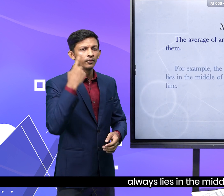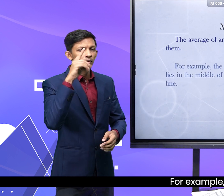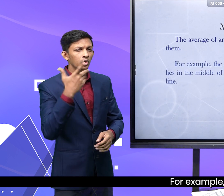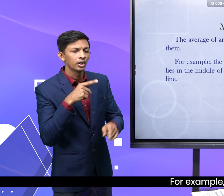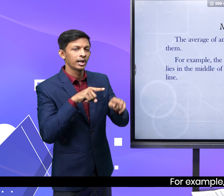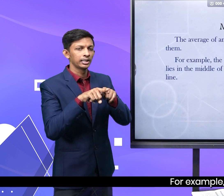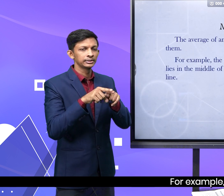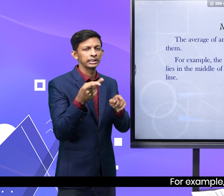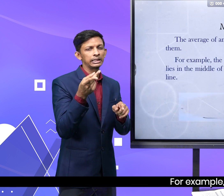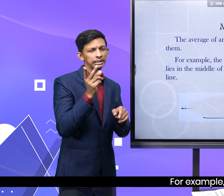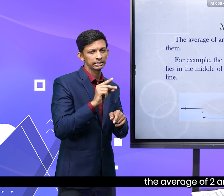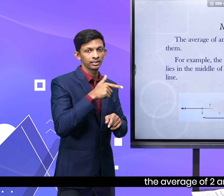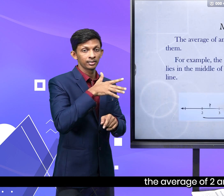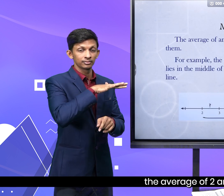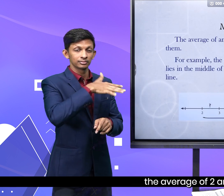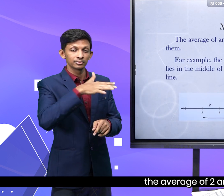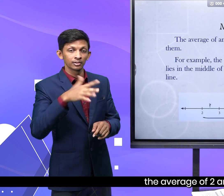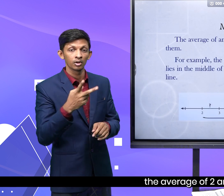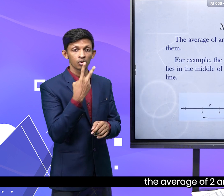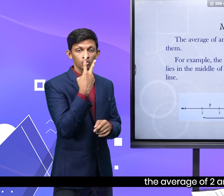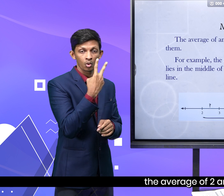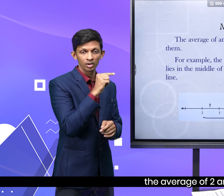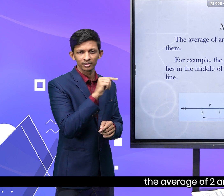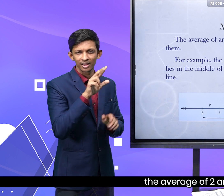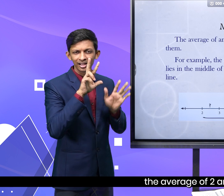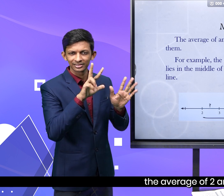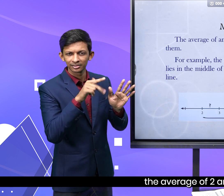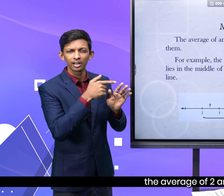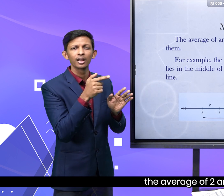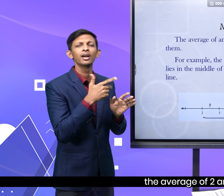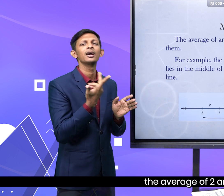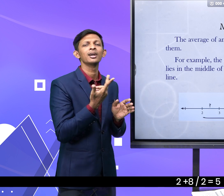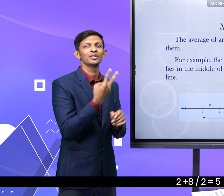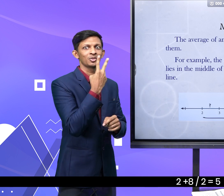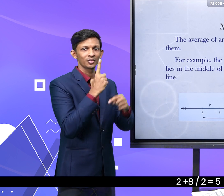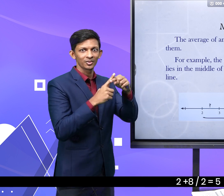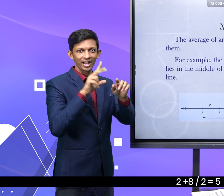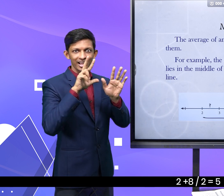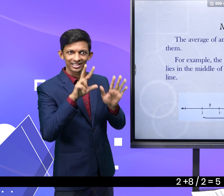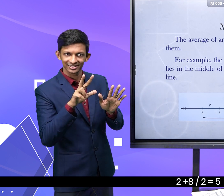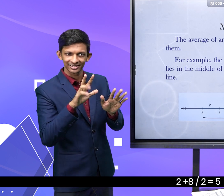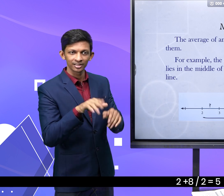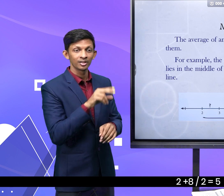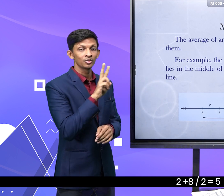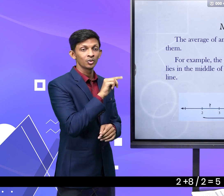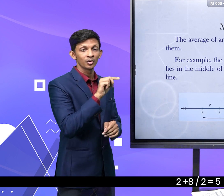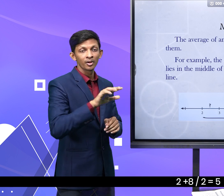For example, the average of 2 and 8 is 2 plus 8 by 2 which is equal to